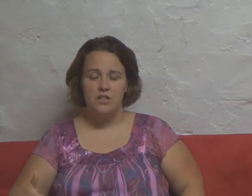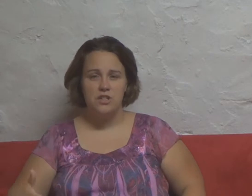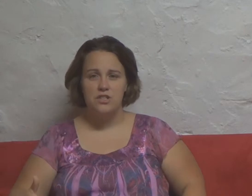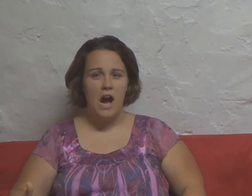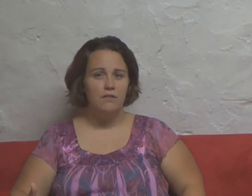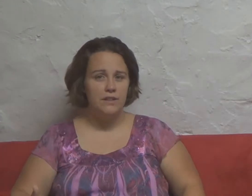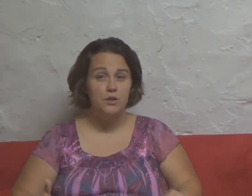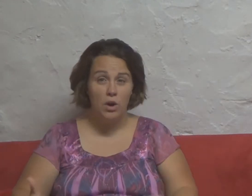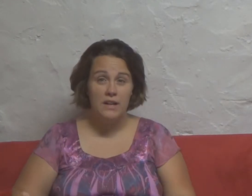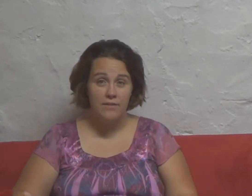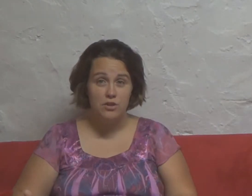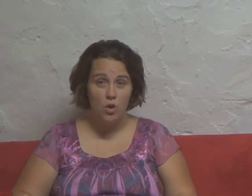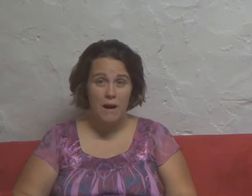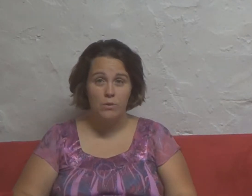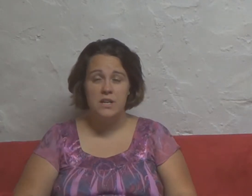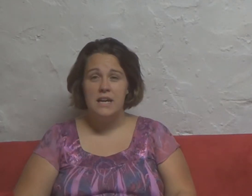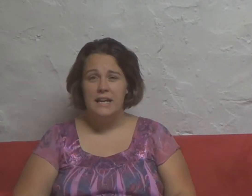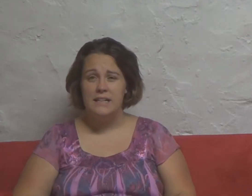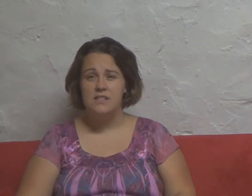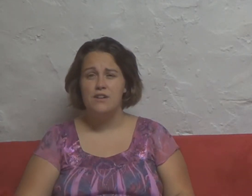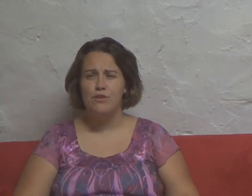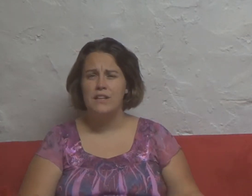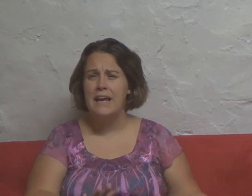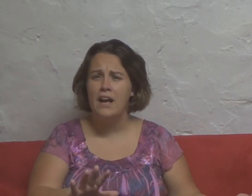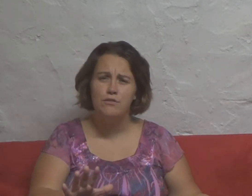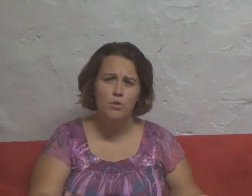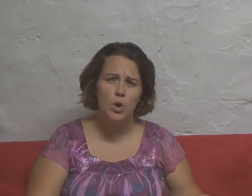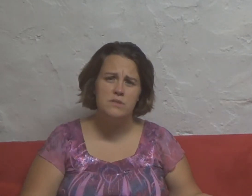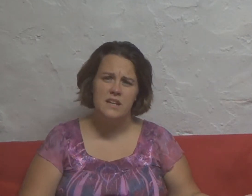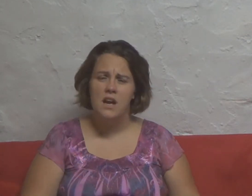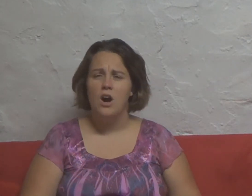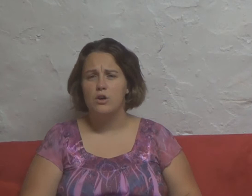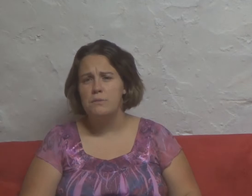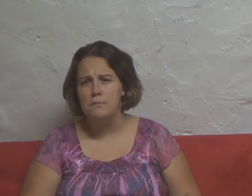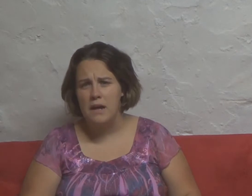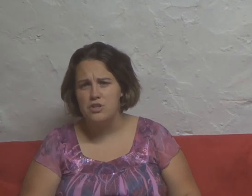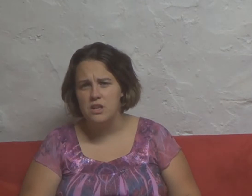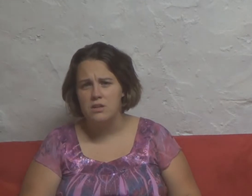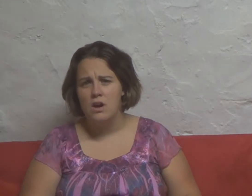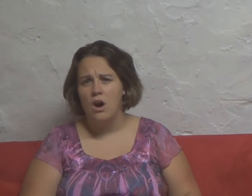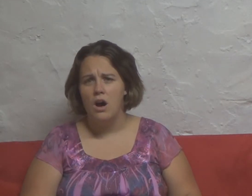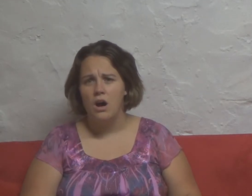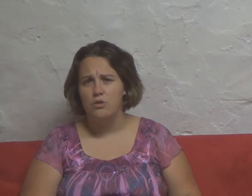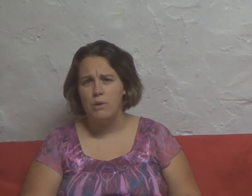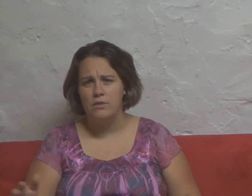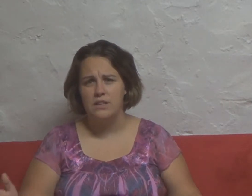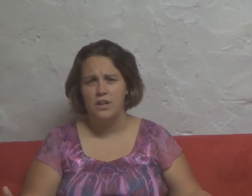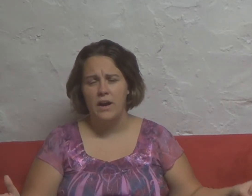section in geography that you are going to have to know about is the different landforms that are going to be mentioned throughout the year.